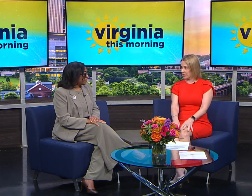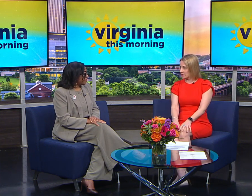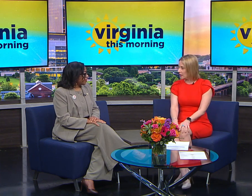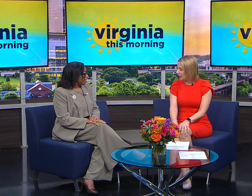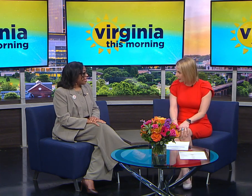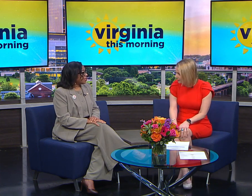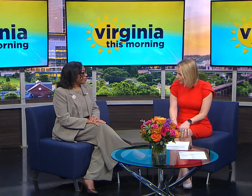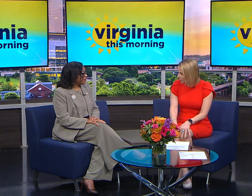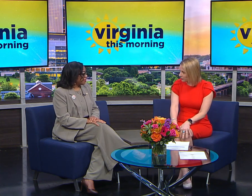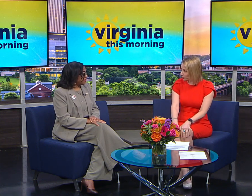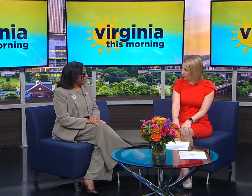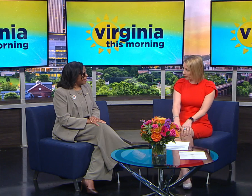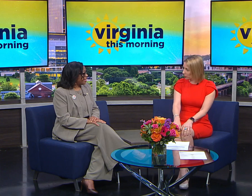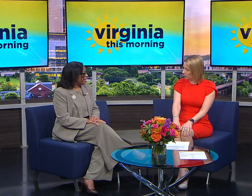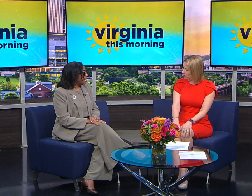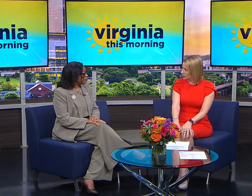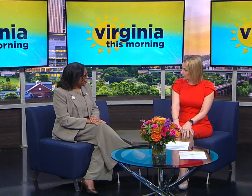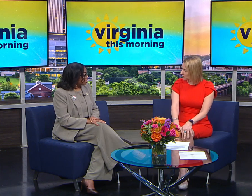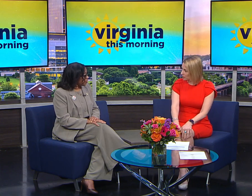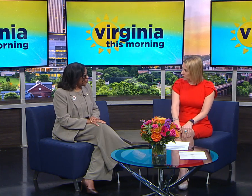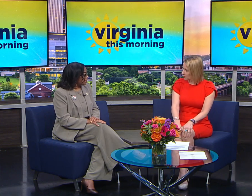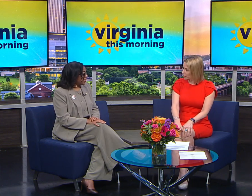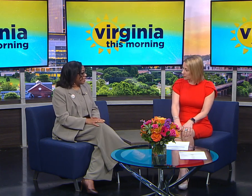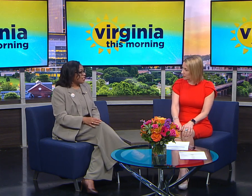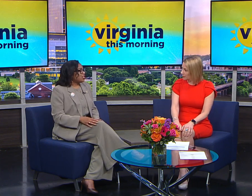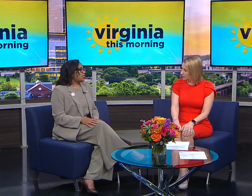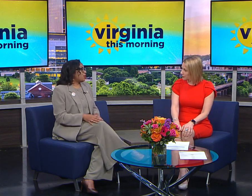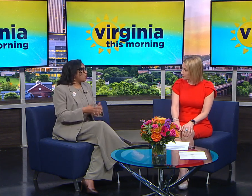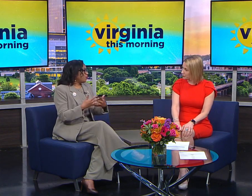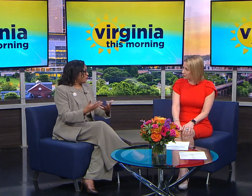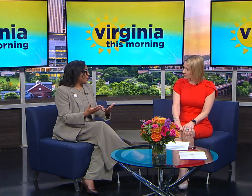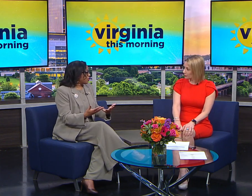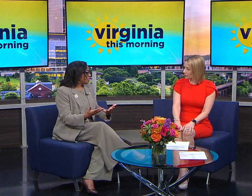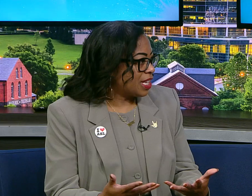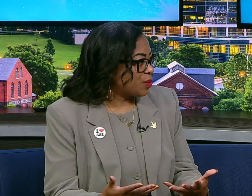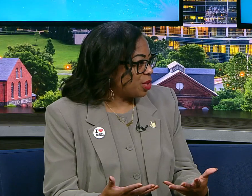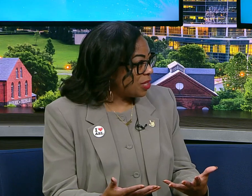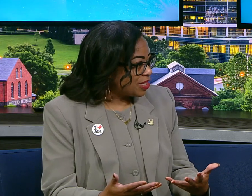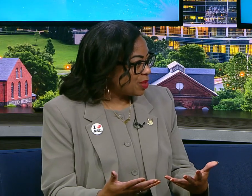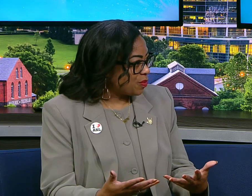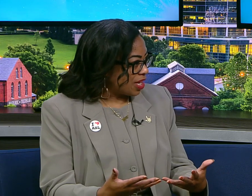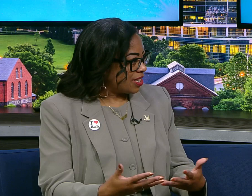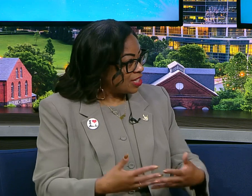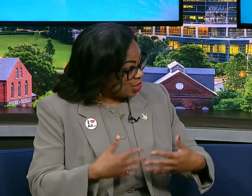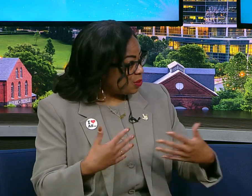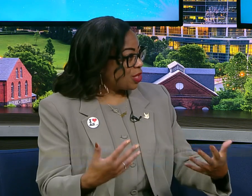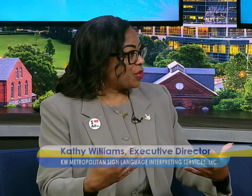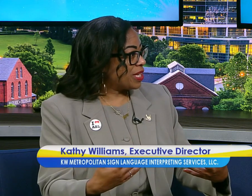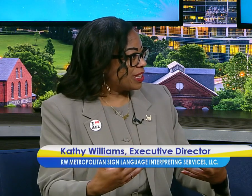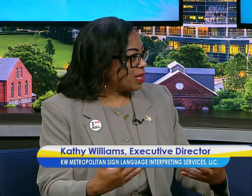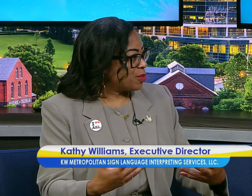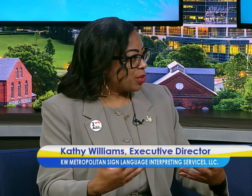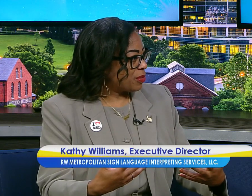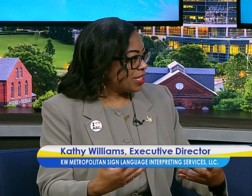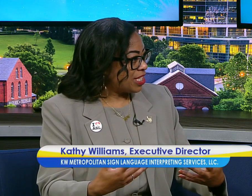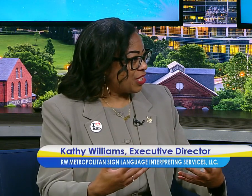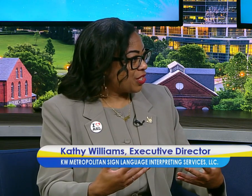ice and get to know them a little better? Absolutely. So first thing when you meet someone, you want to greet them. So I'm going to teach you how